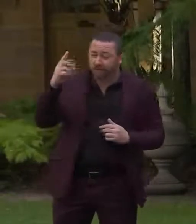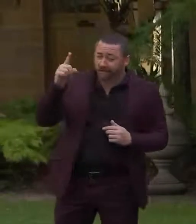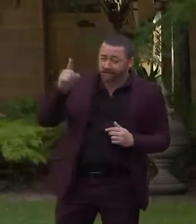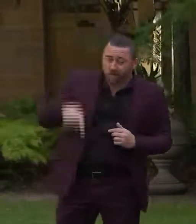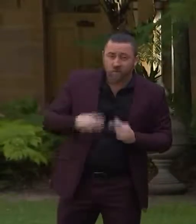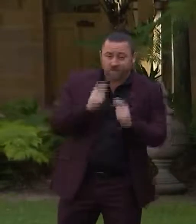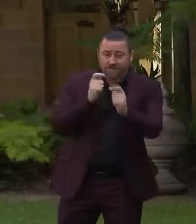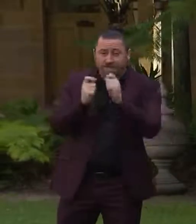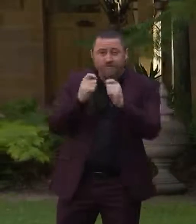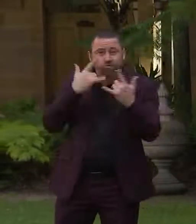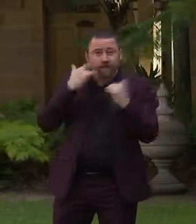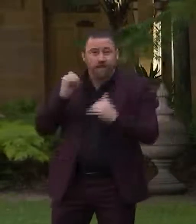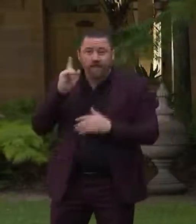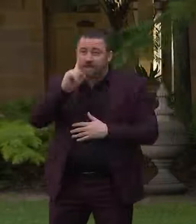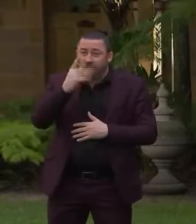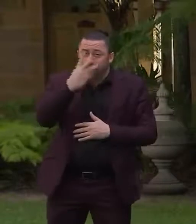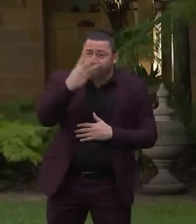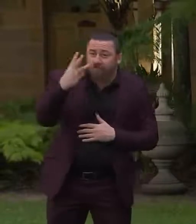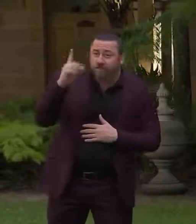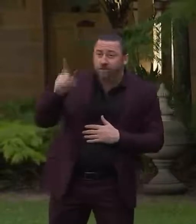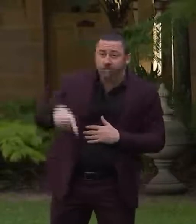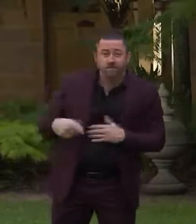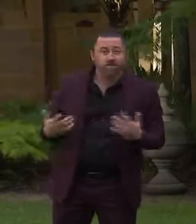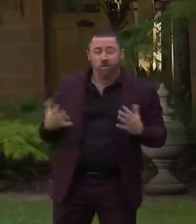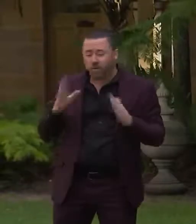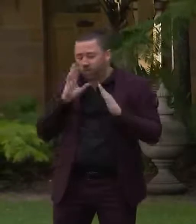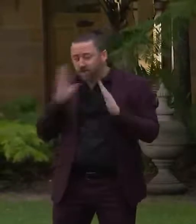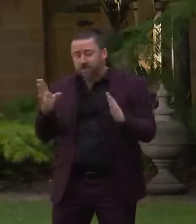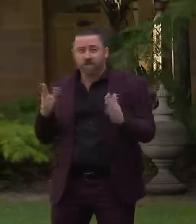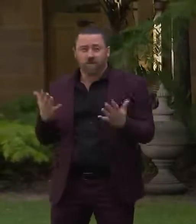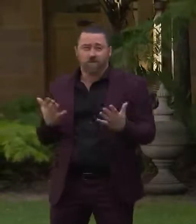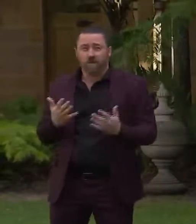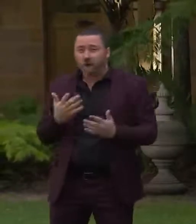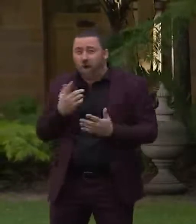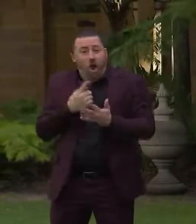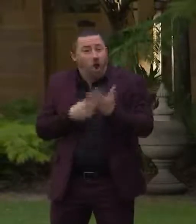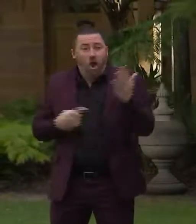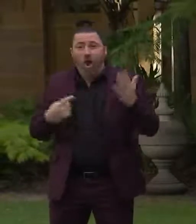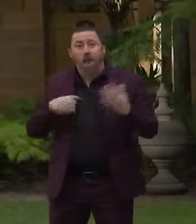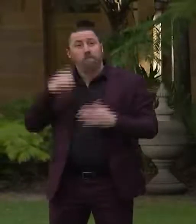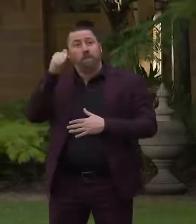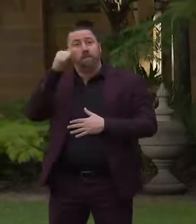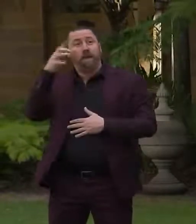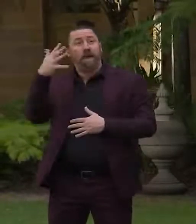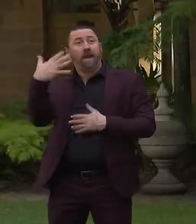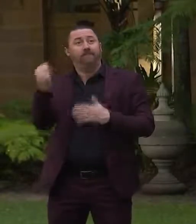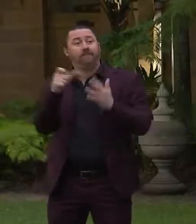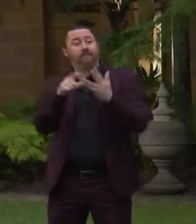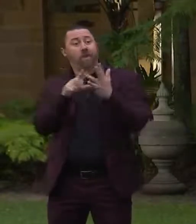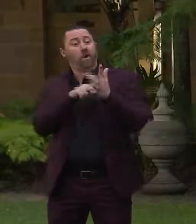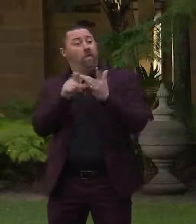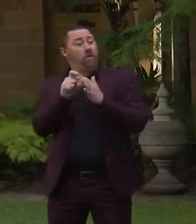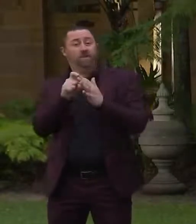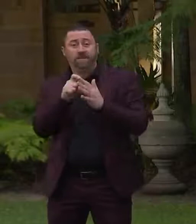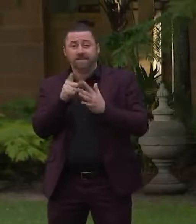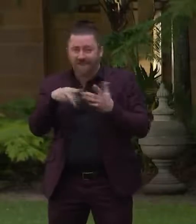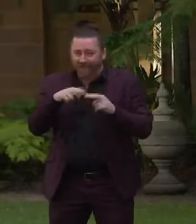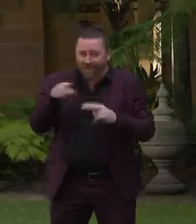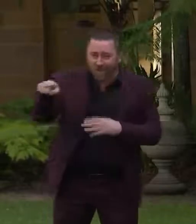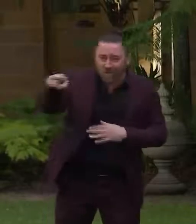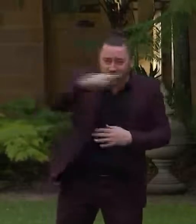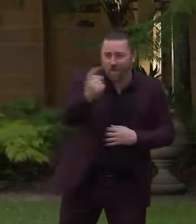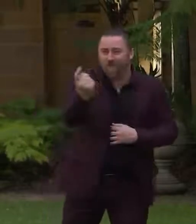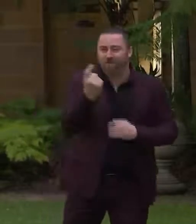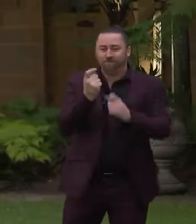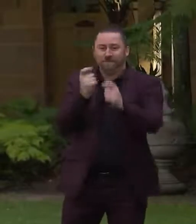33,000 tests were done, because we can only find cases of transmission in the community if people get tested. So